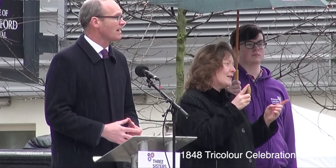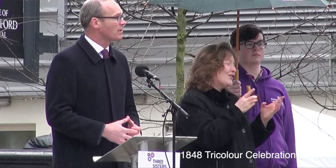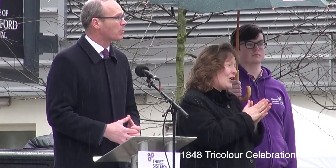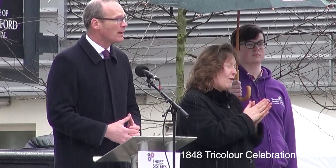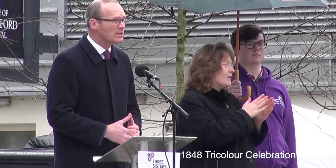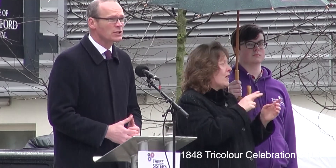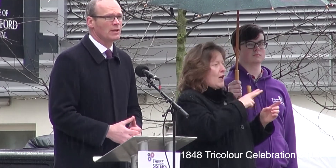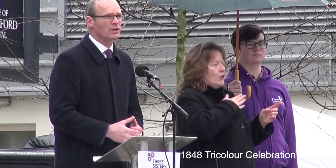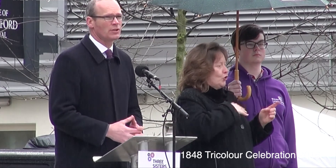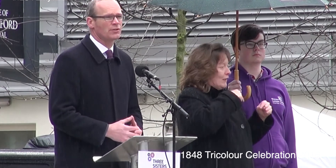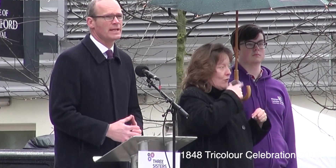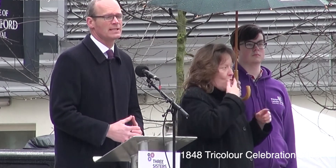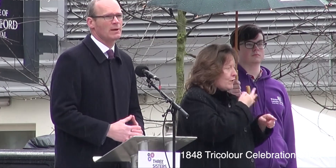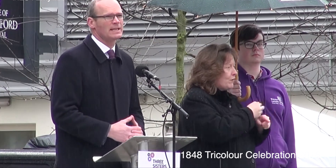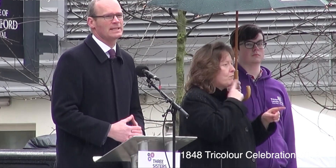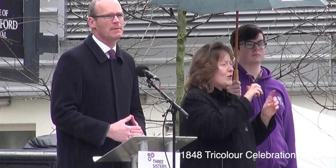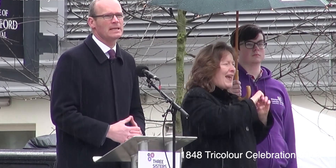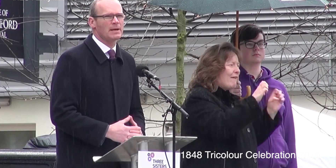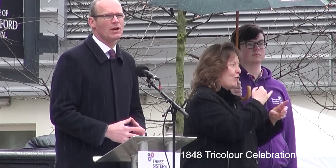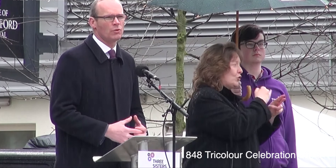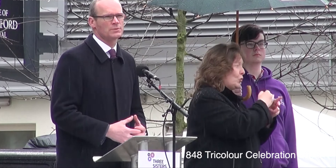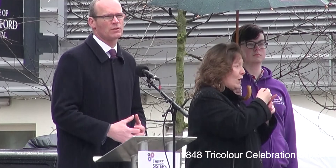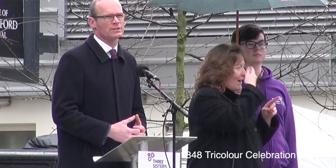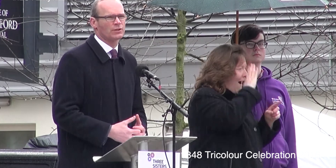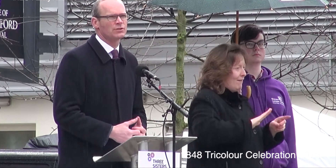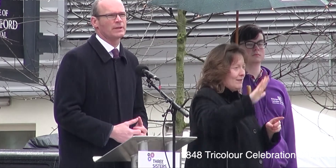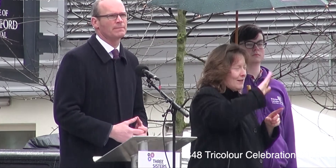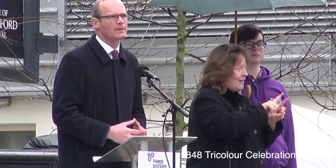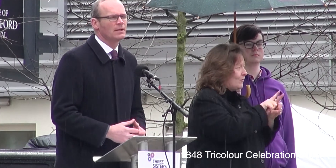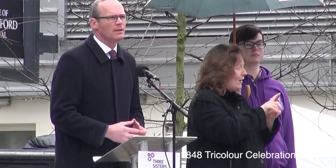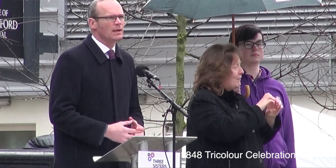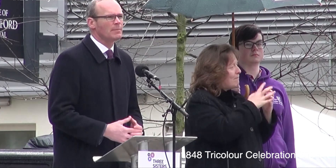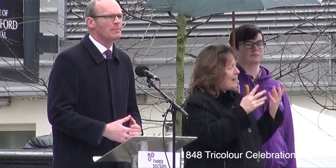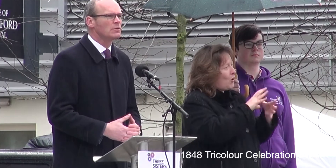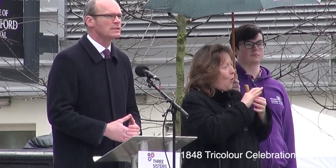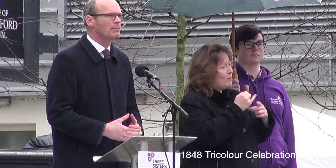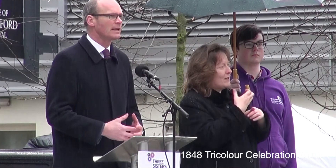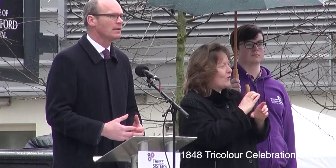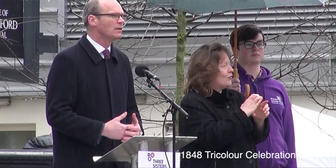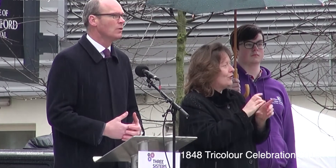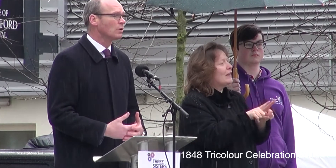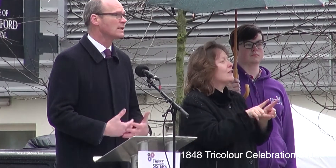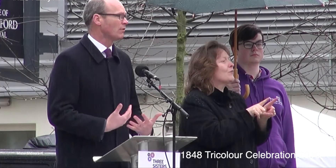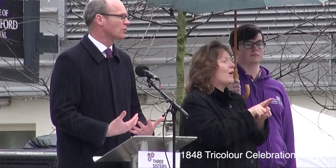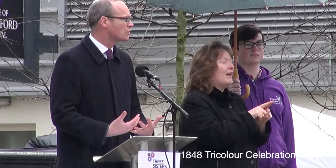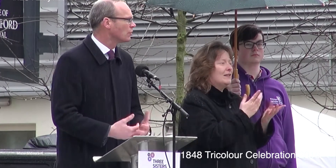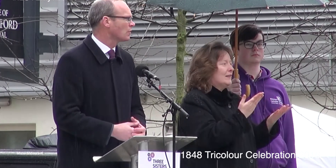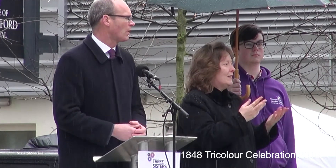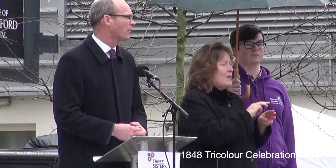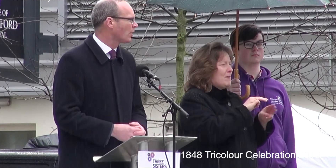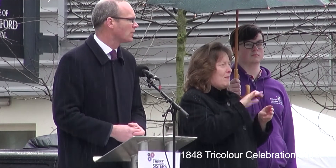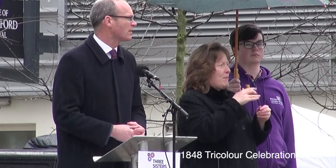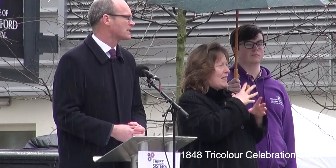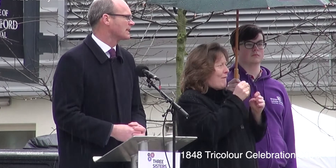across every primary school in the country, as well as in many, many homes across the country. People who simply wouldn't have understood